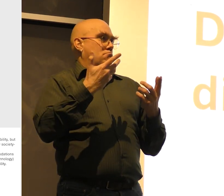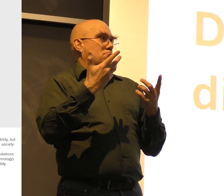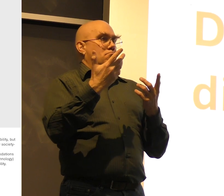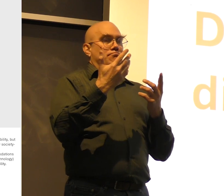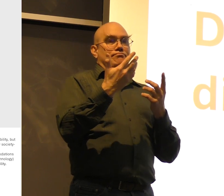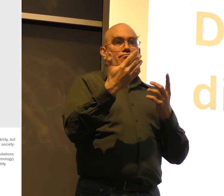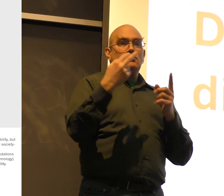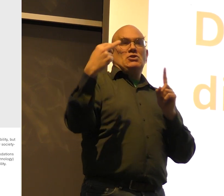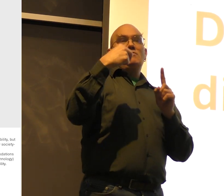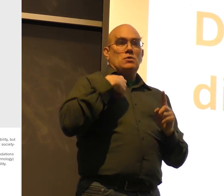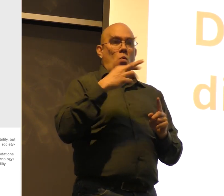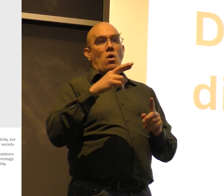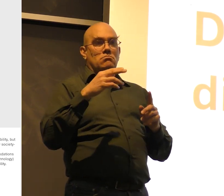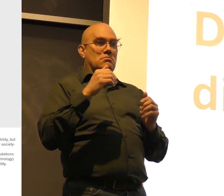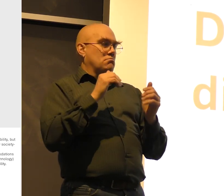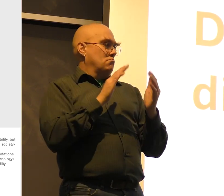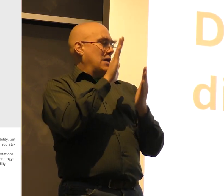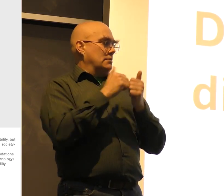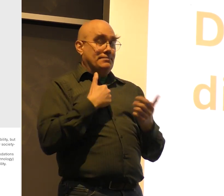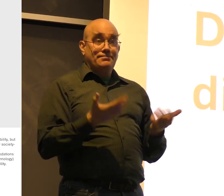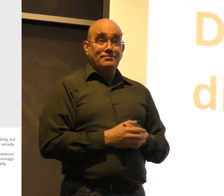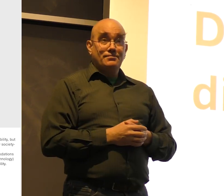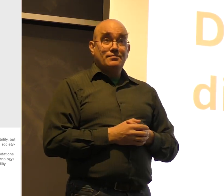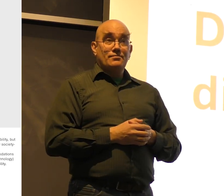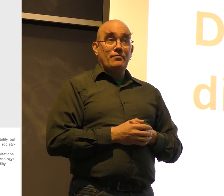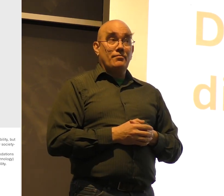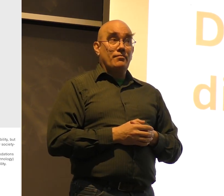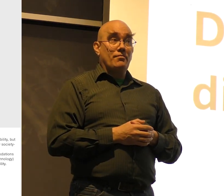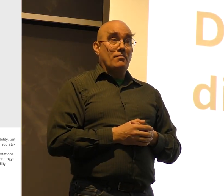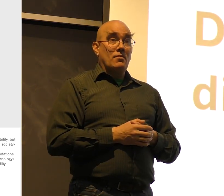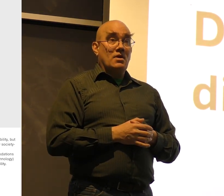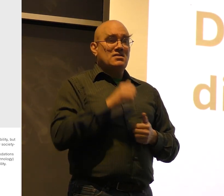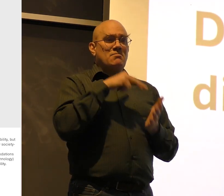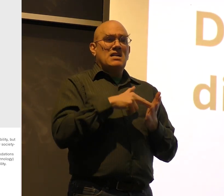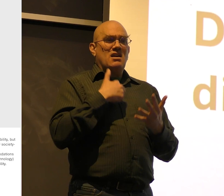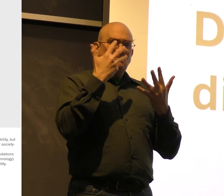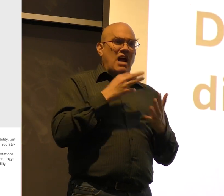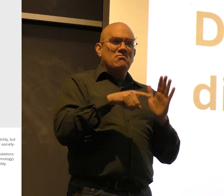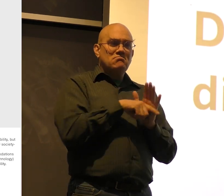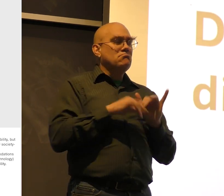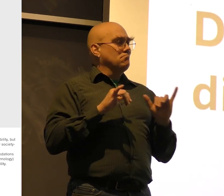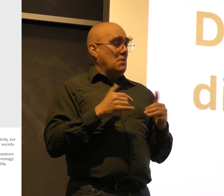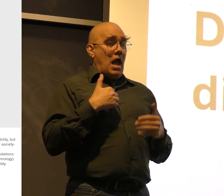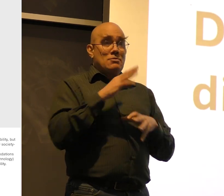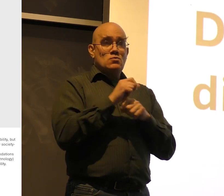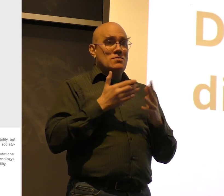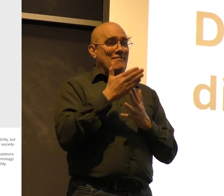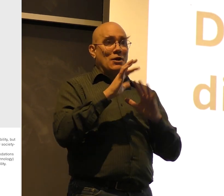greater surrounding community and the perspective of outsiders in that community. So it doesn't mean that I walk around as a